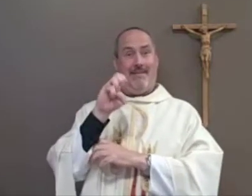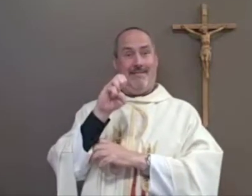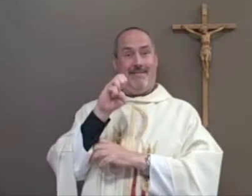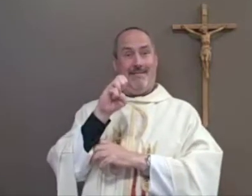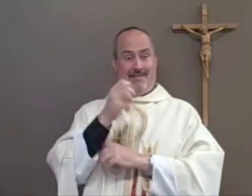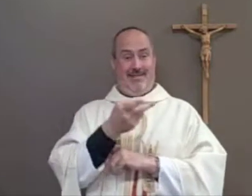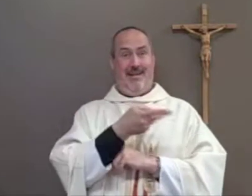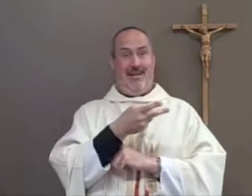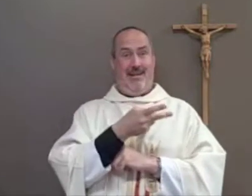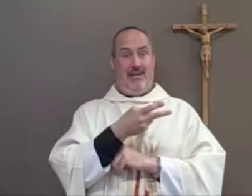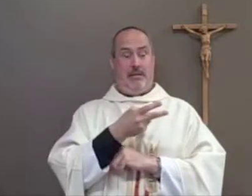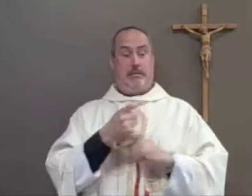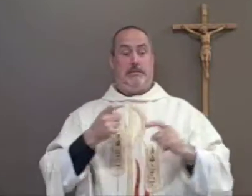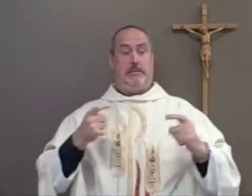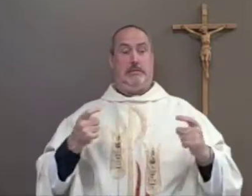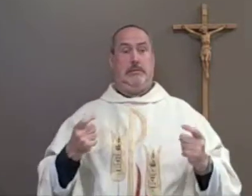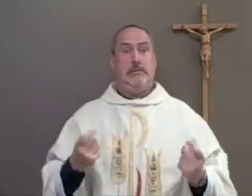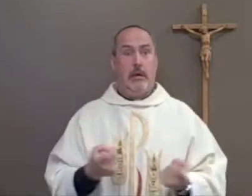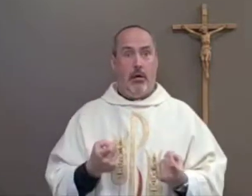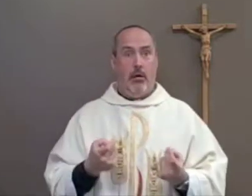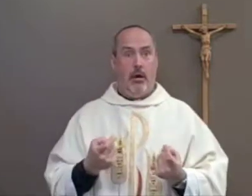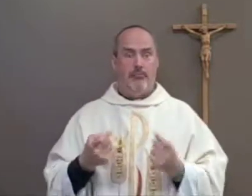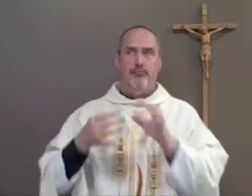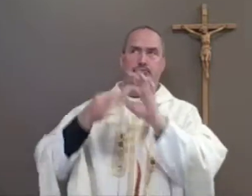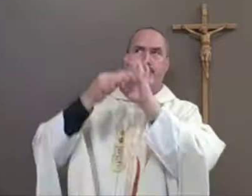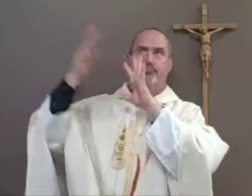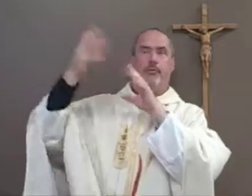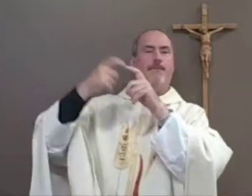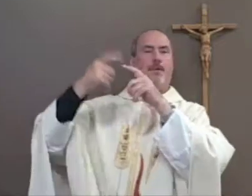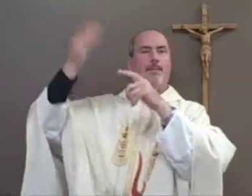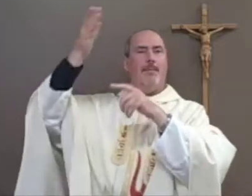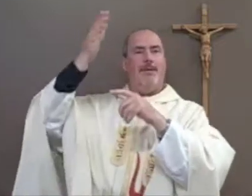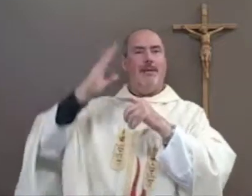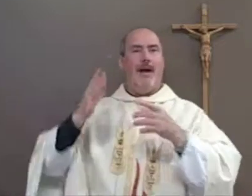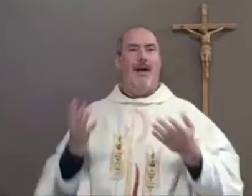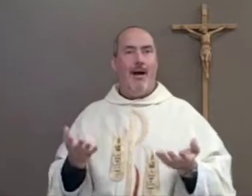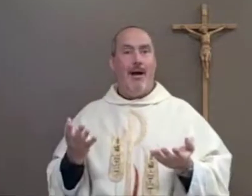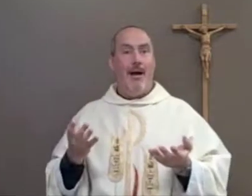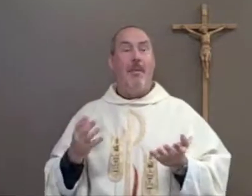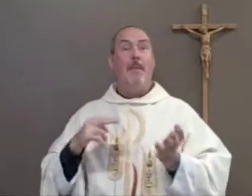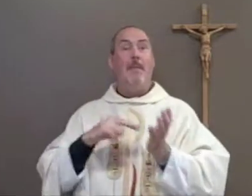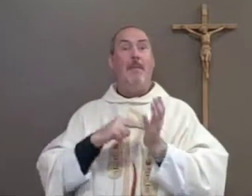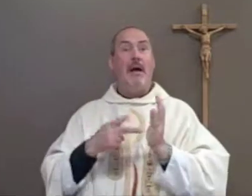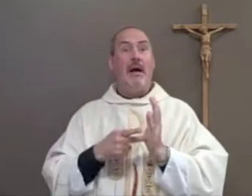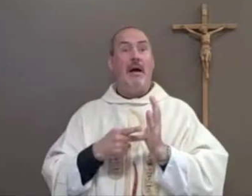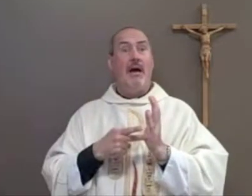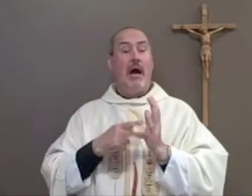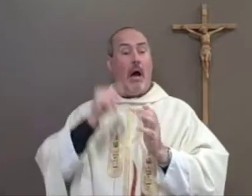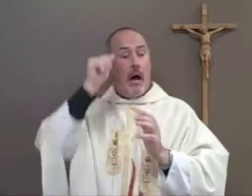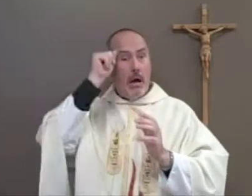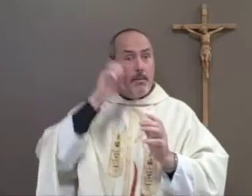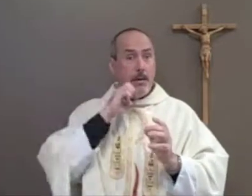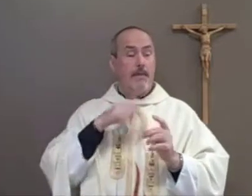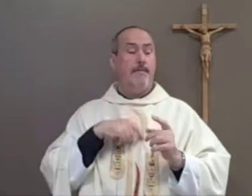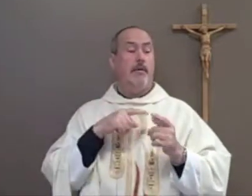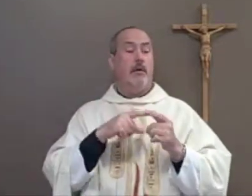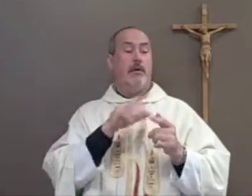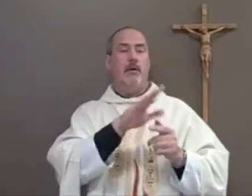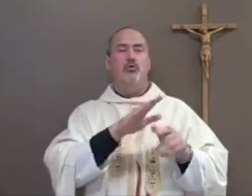Adam and Eve sinned, and because of that sin, they fell away from God. Meaning that all of Adam